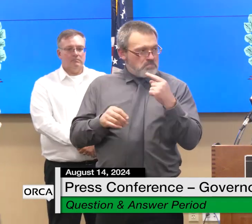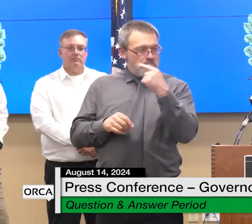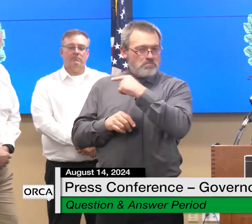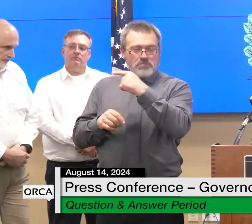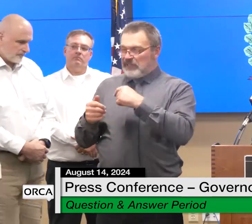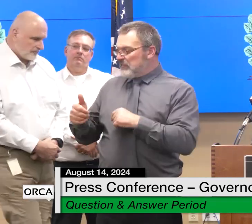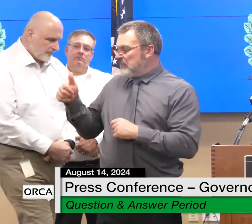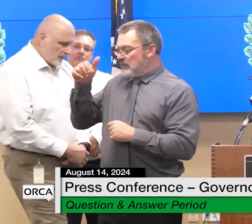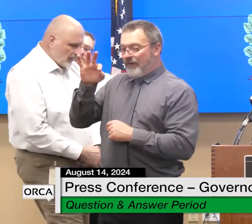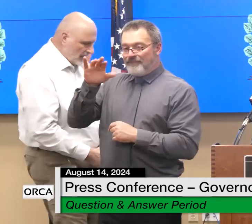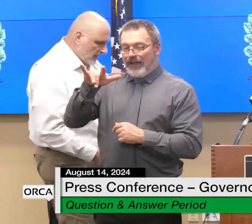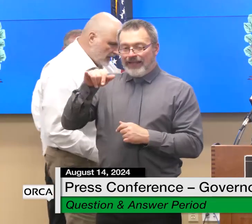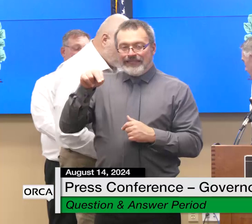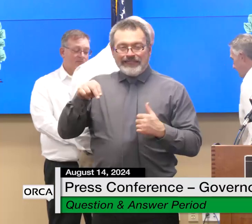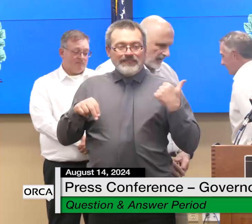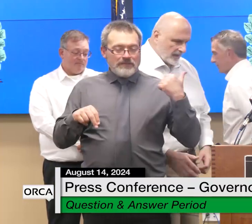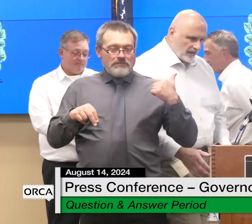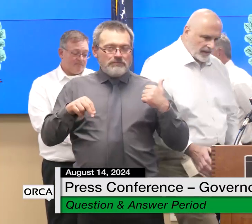projects.